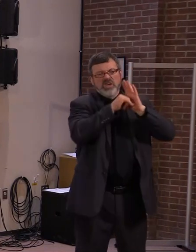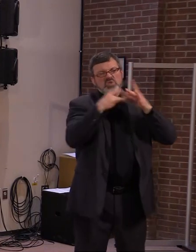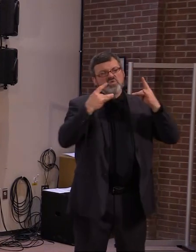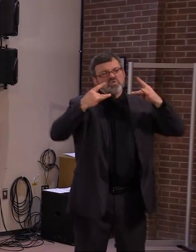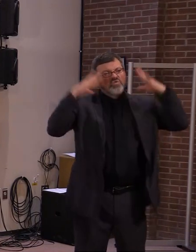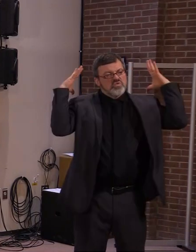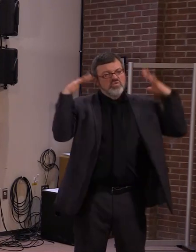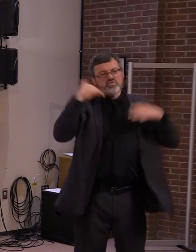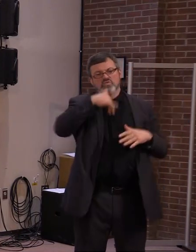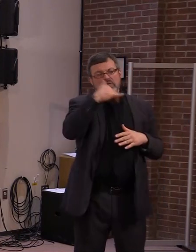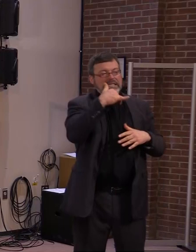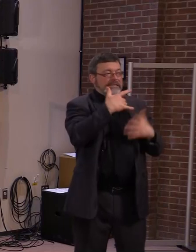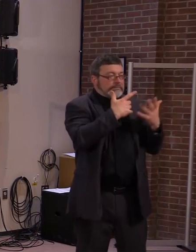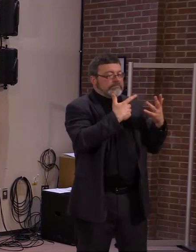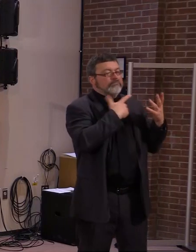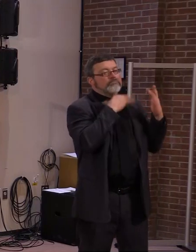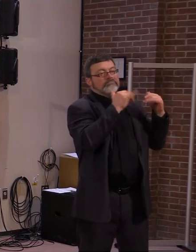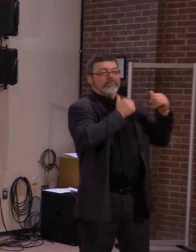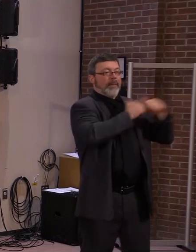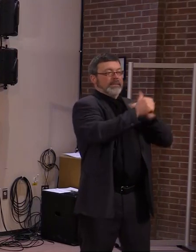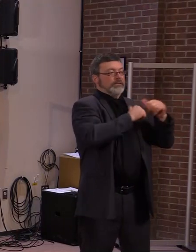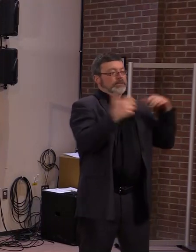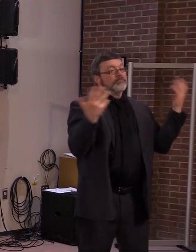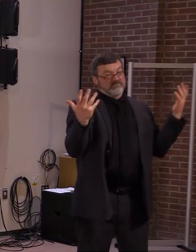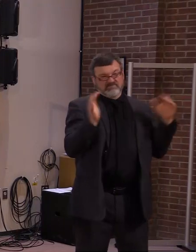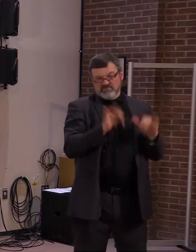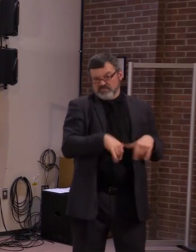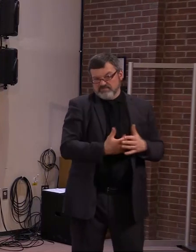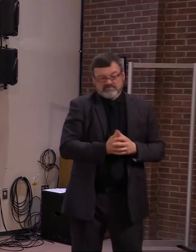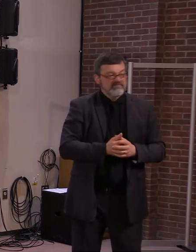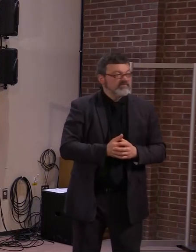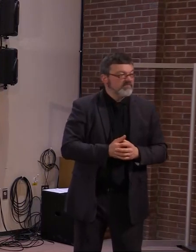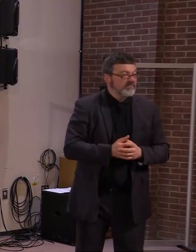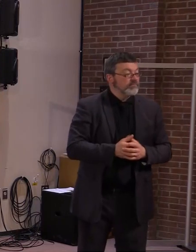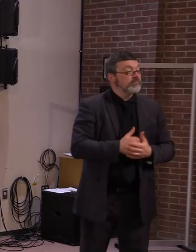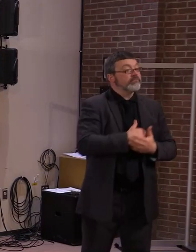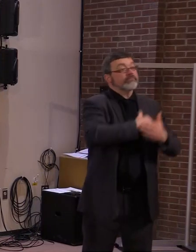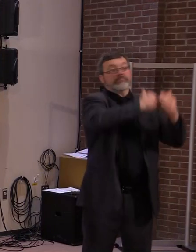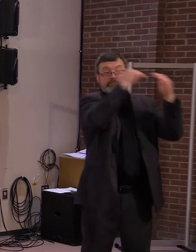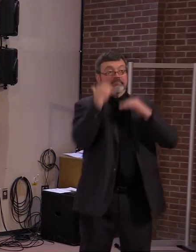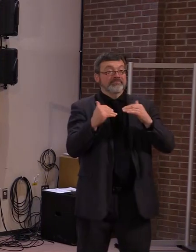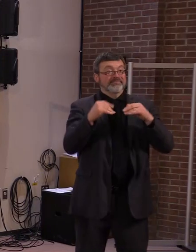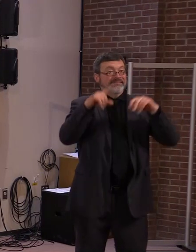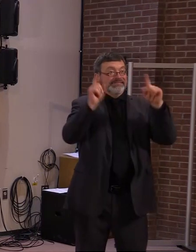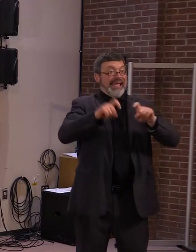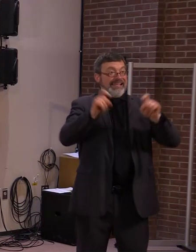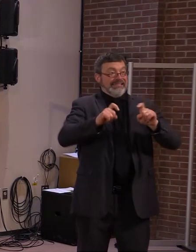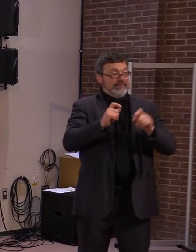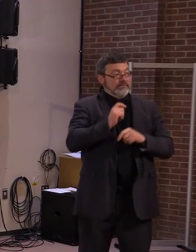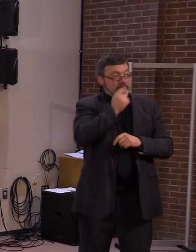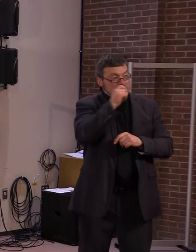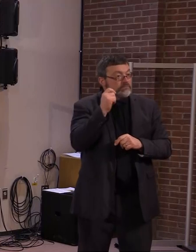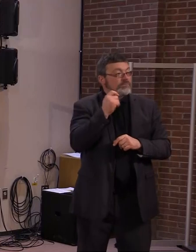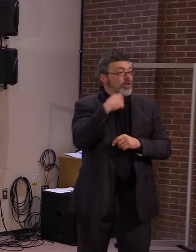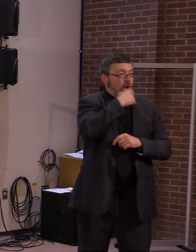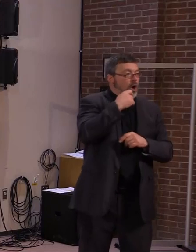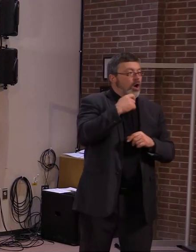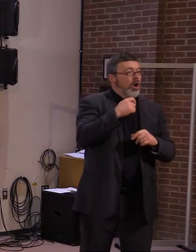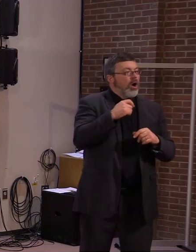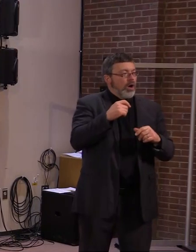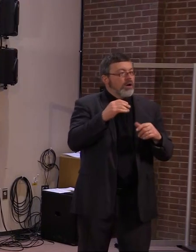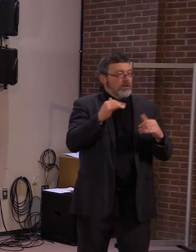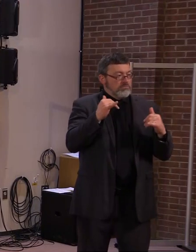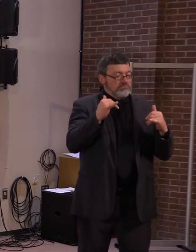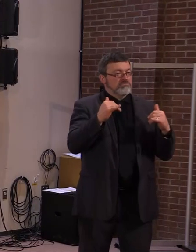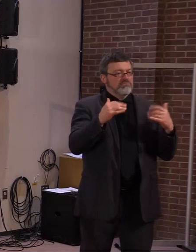Now, moving on to COVID for testing. Let me start over again. Now, moving on to testing for